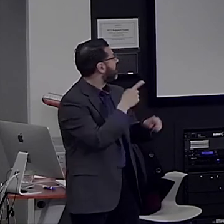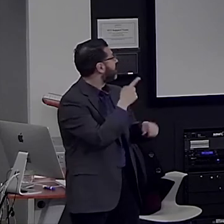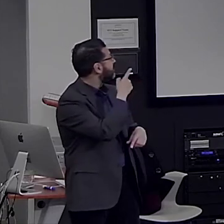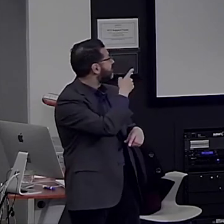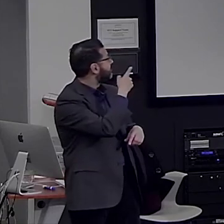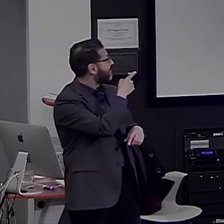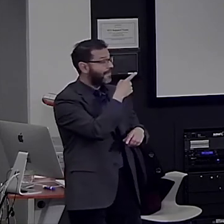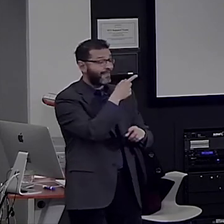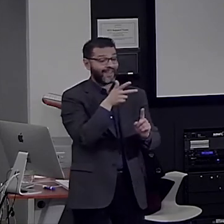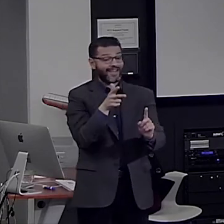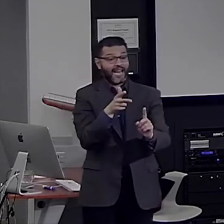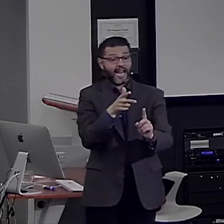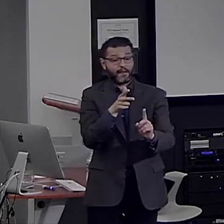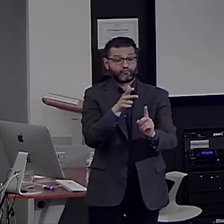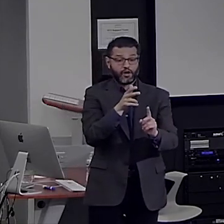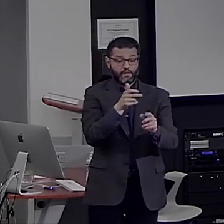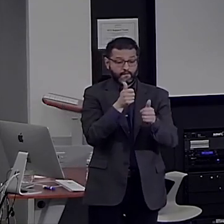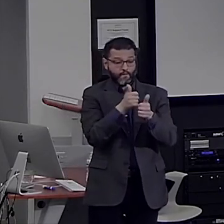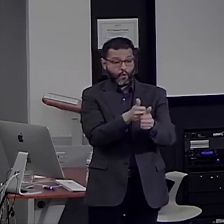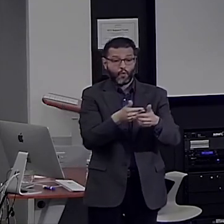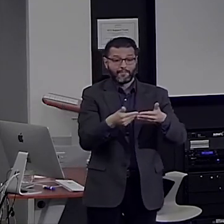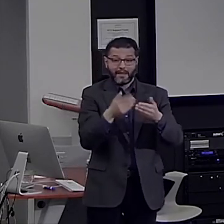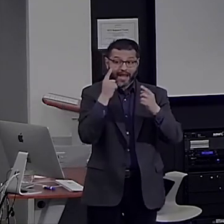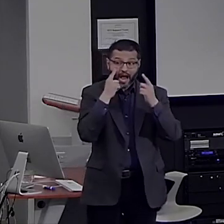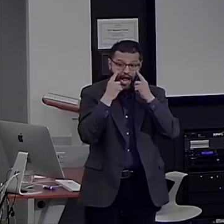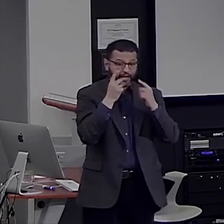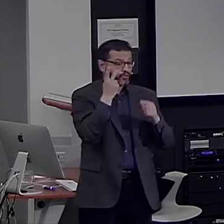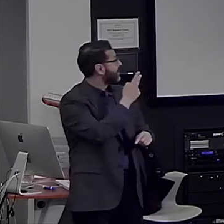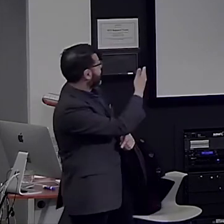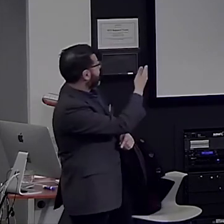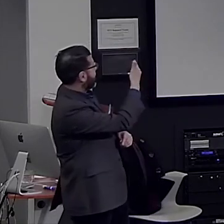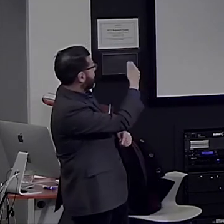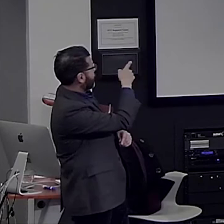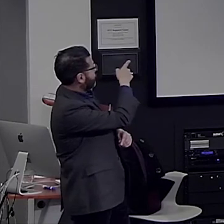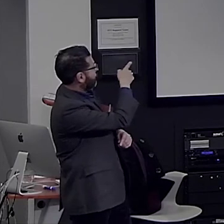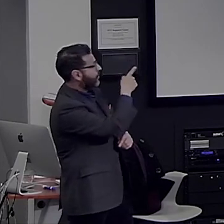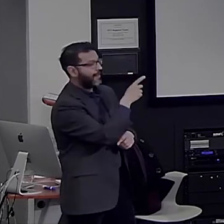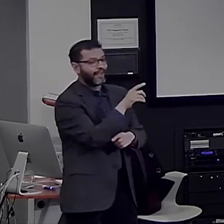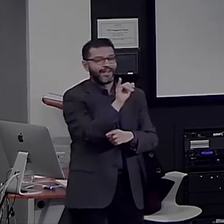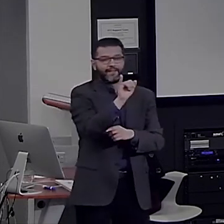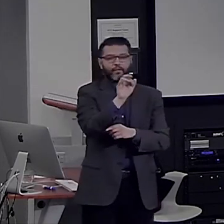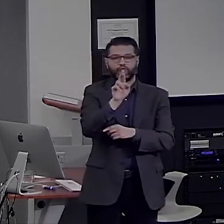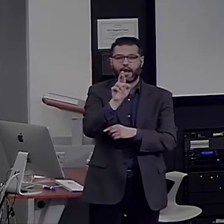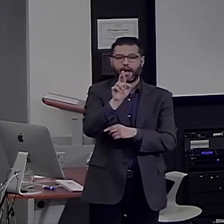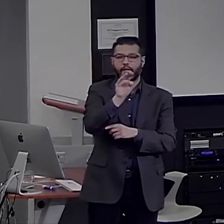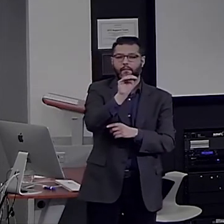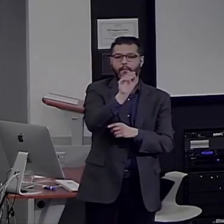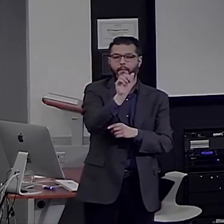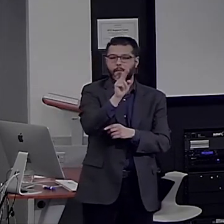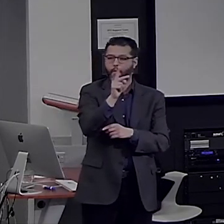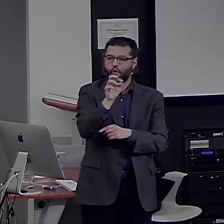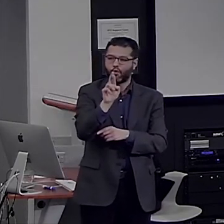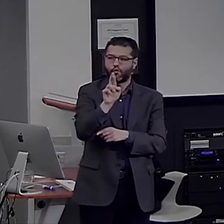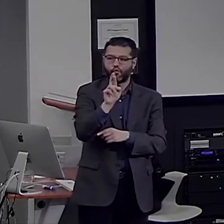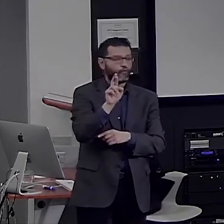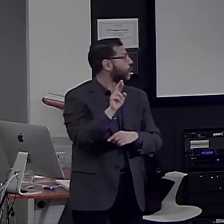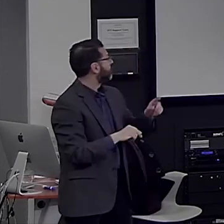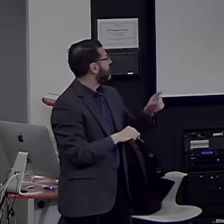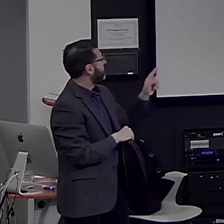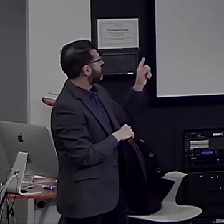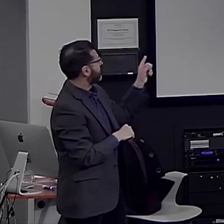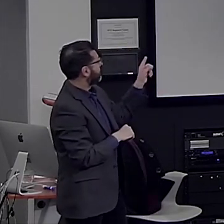camera which tracks the baby's eyes is located here you can see the infrared markers here I can see it better on my screen and this